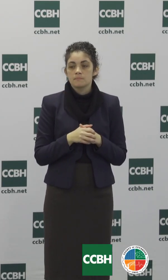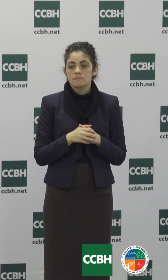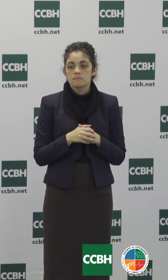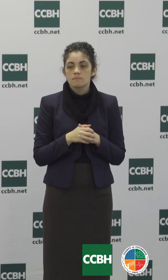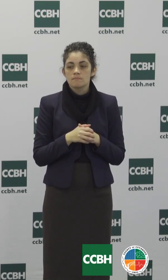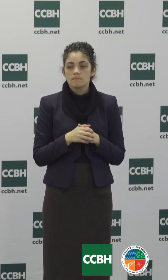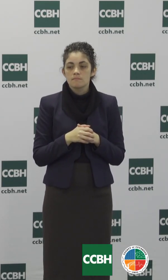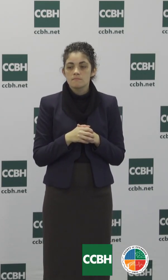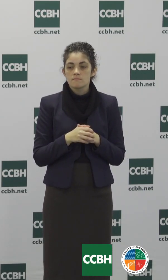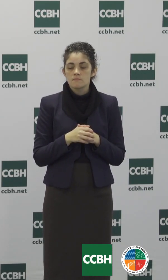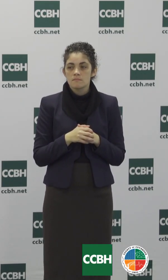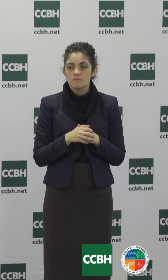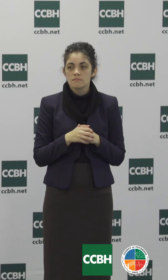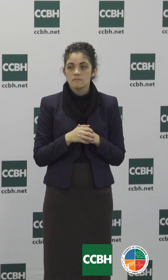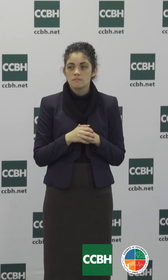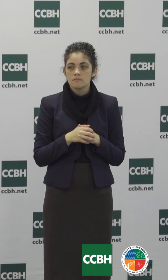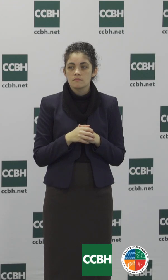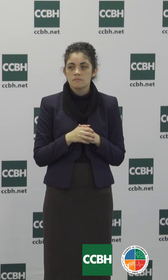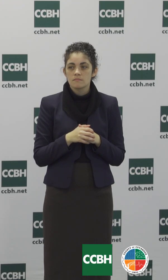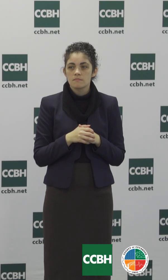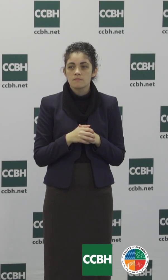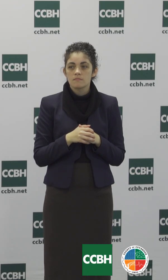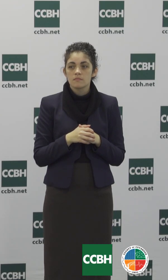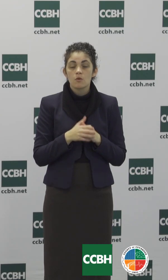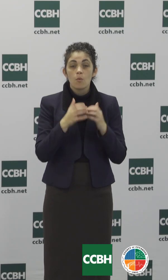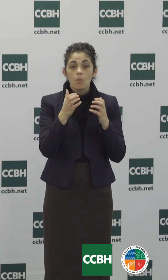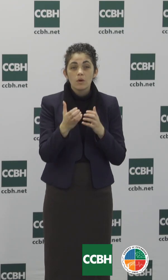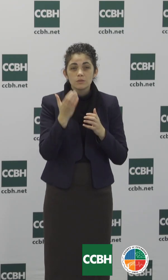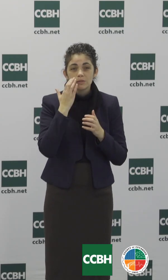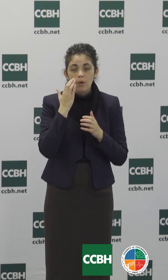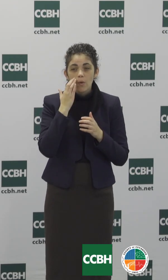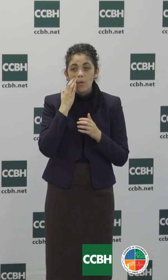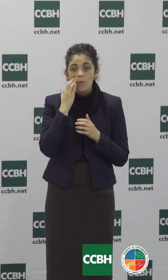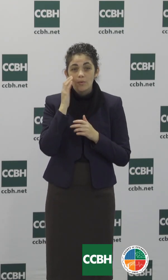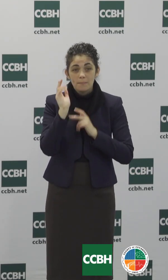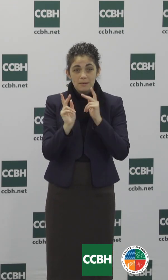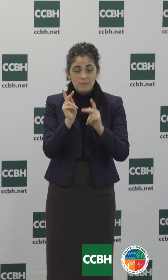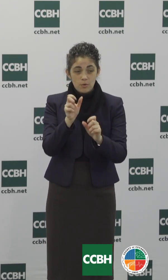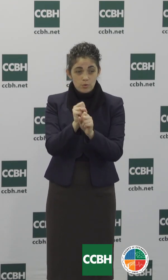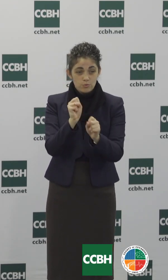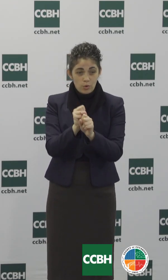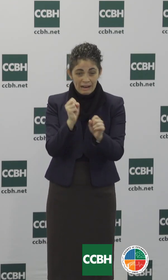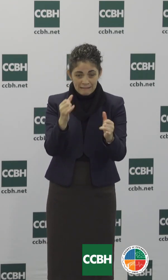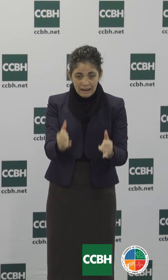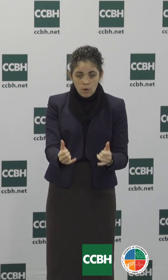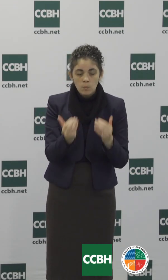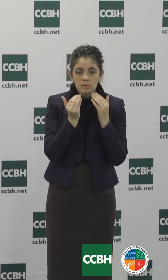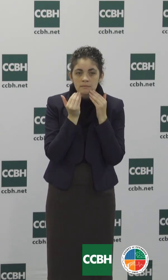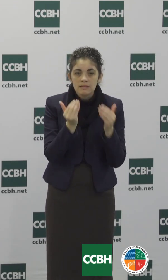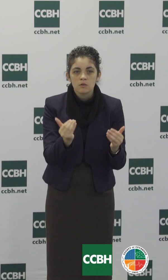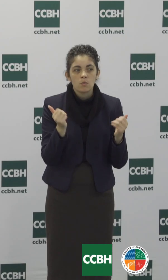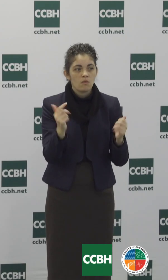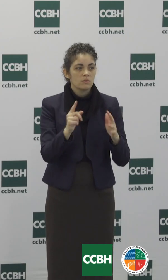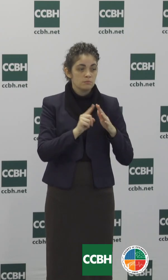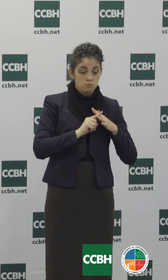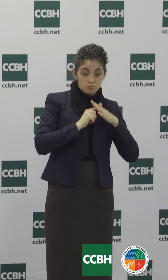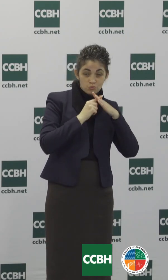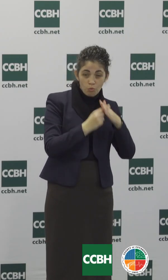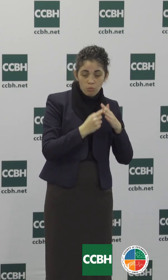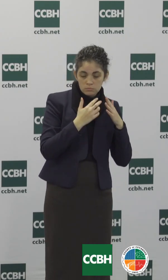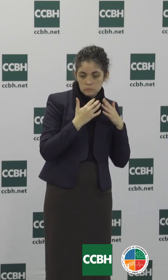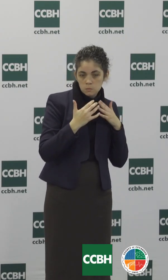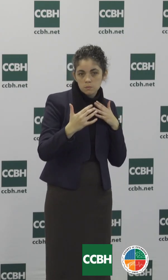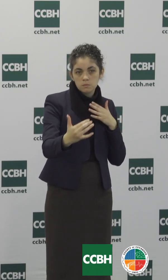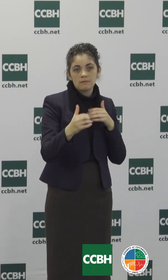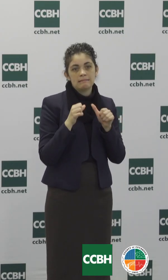So we would want you to acknowledge these public servants and the work that they do from the start,